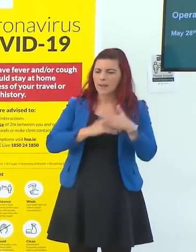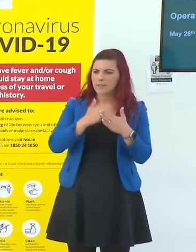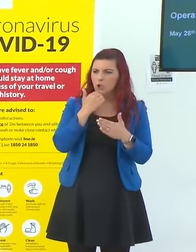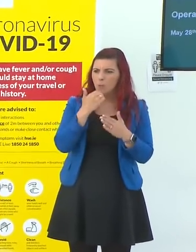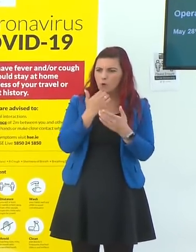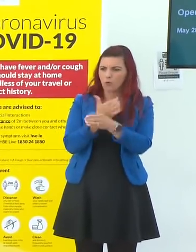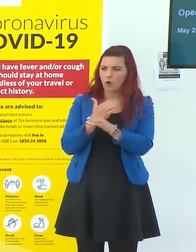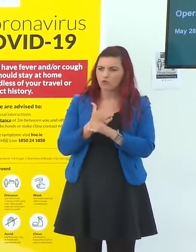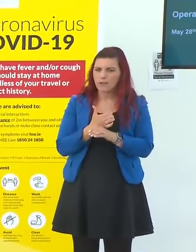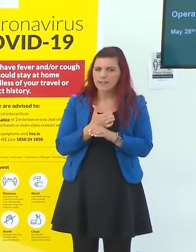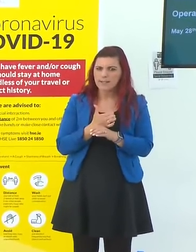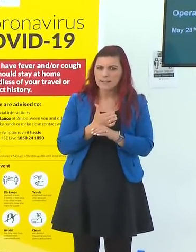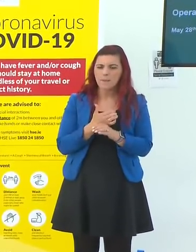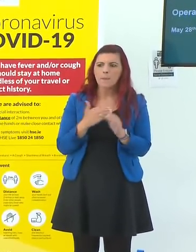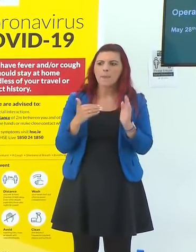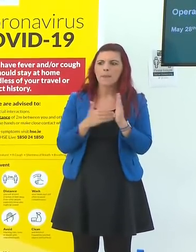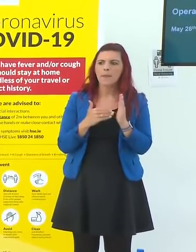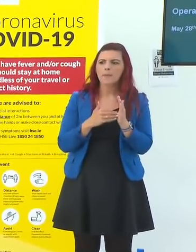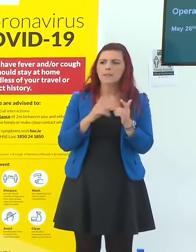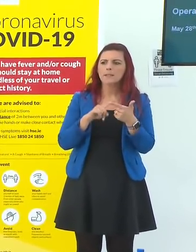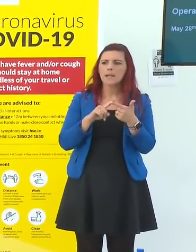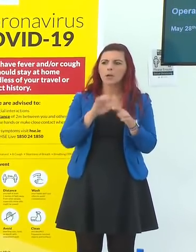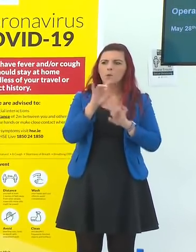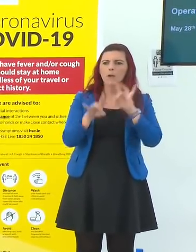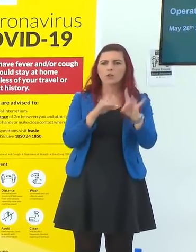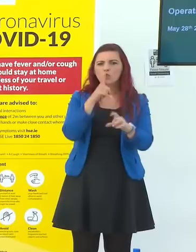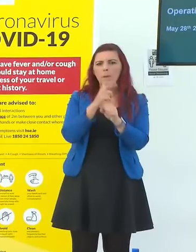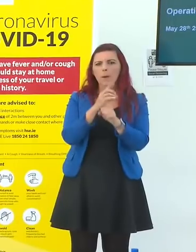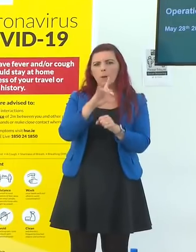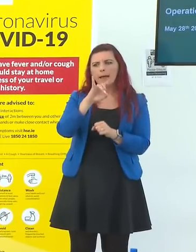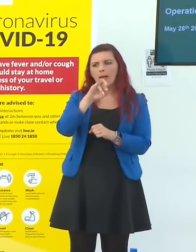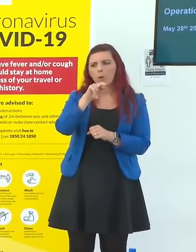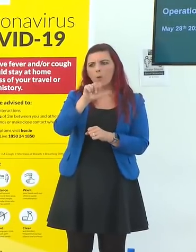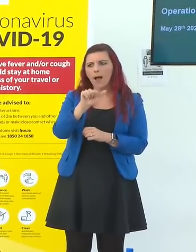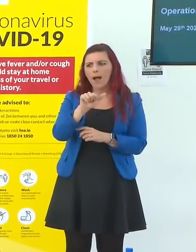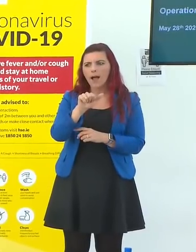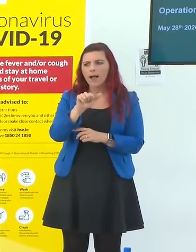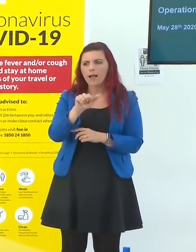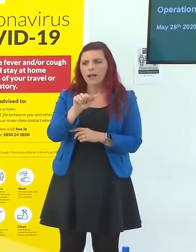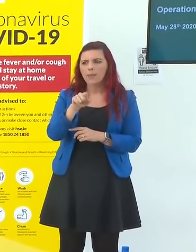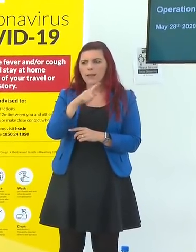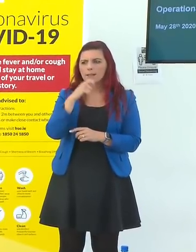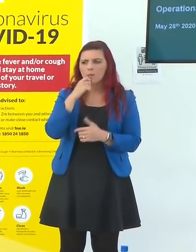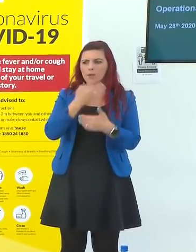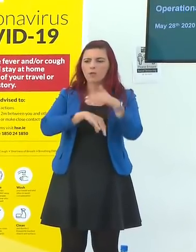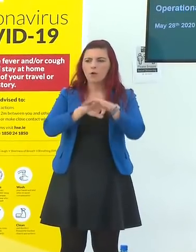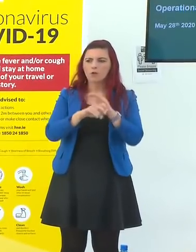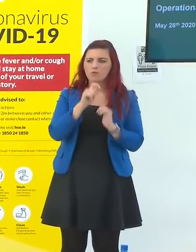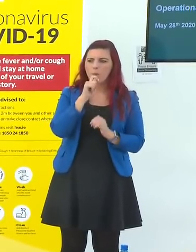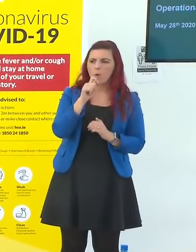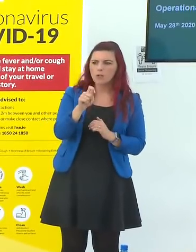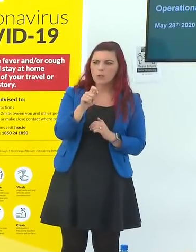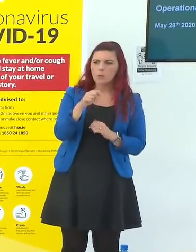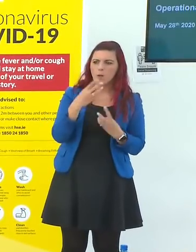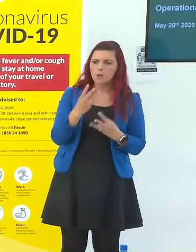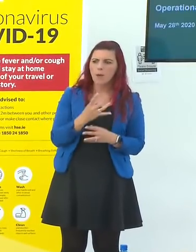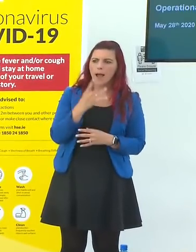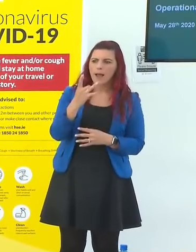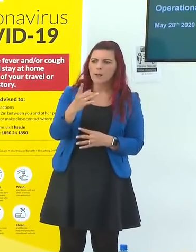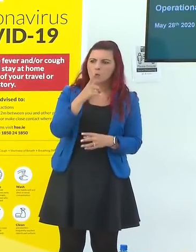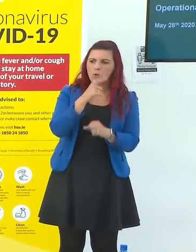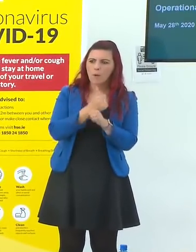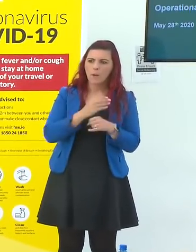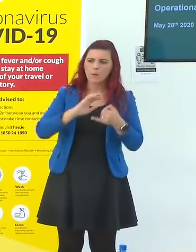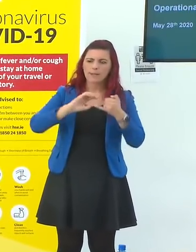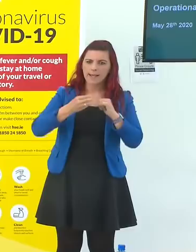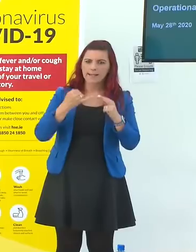world. Then just the other question in relation to the HICWA, what HICWA said in the Oireachtas report, and I just wanted to ask as well in terms of